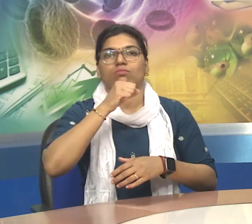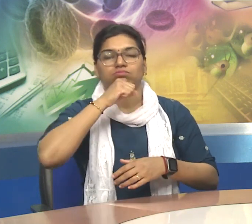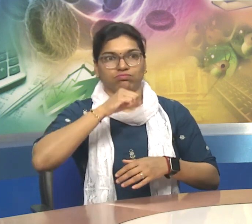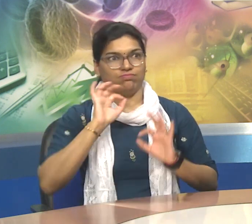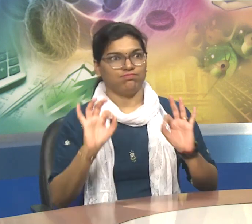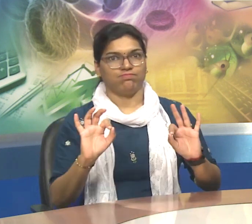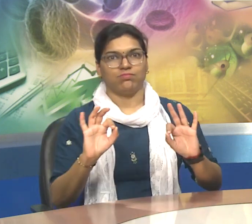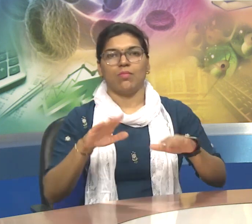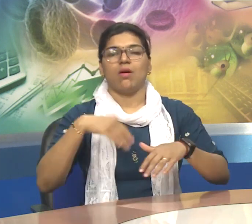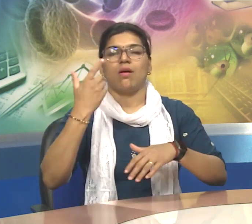changing